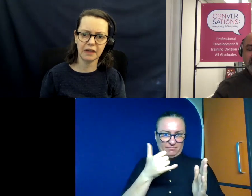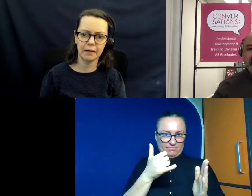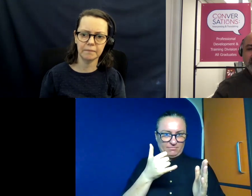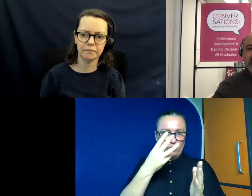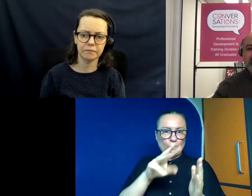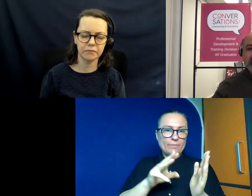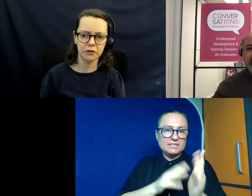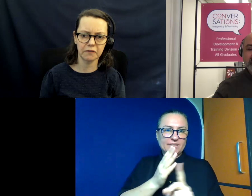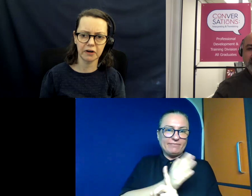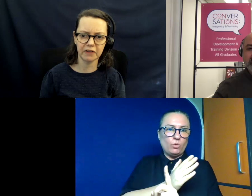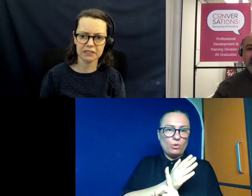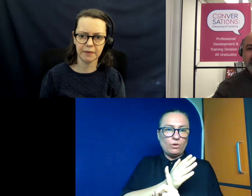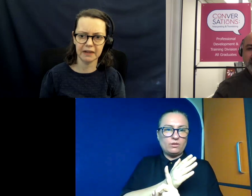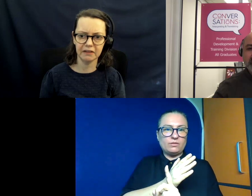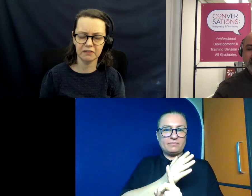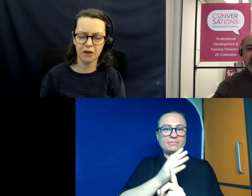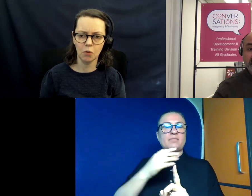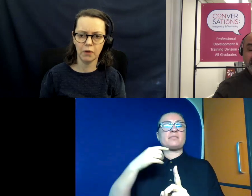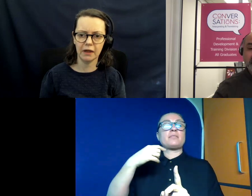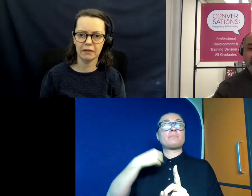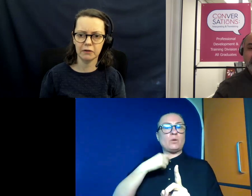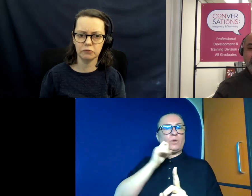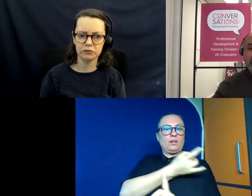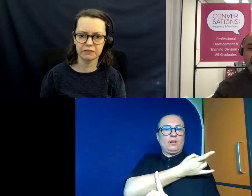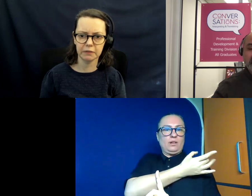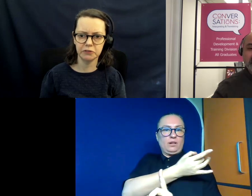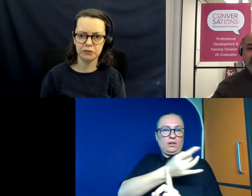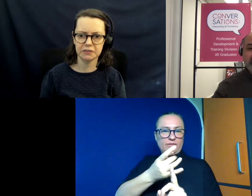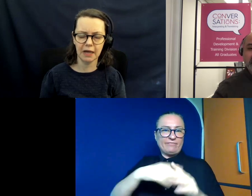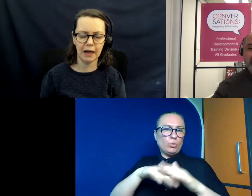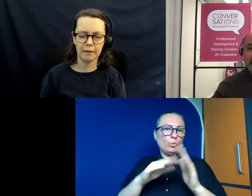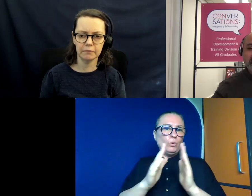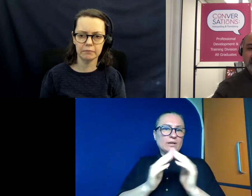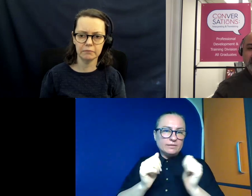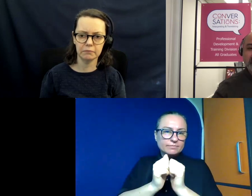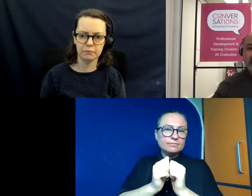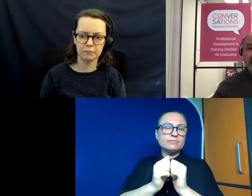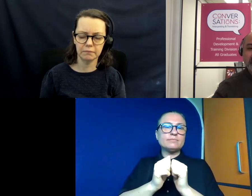is, very fast paced, where they will develop news,